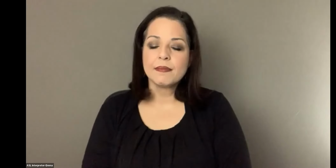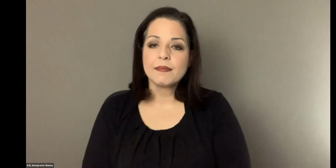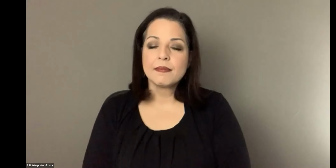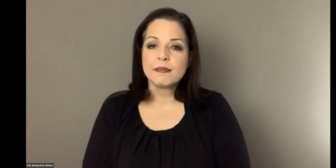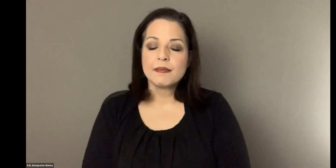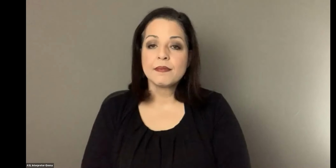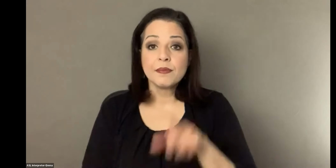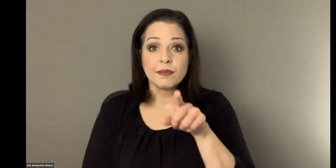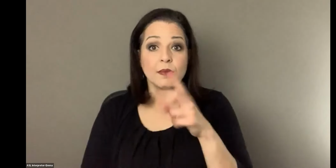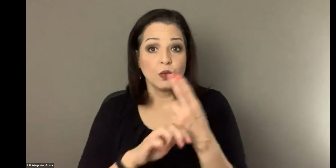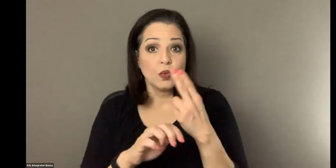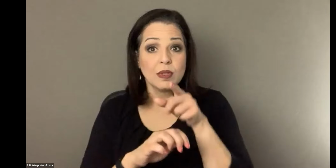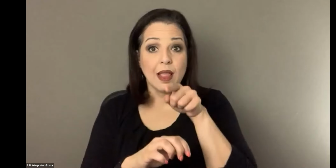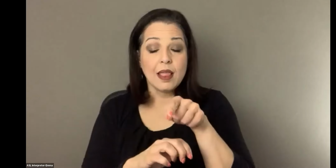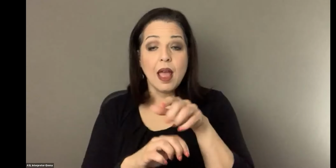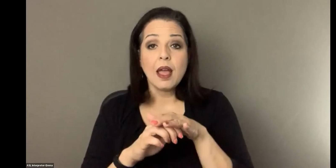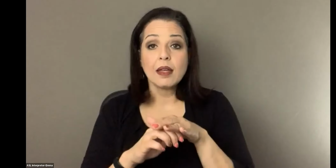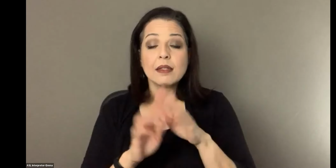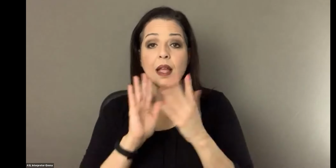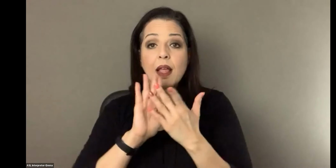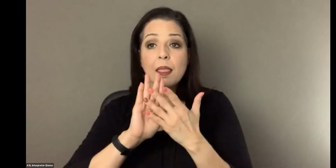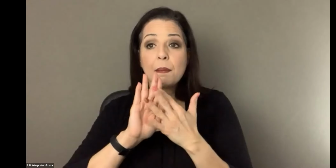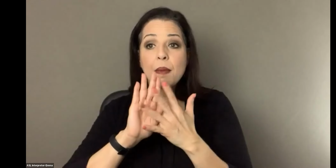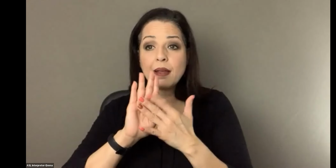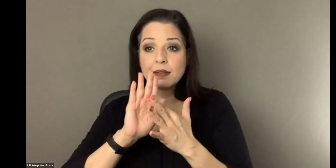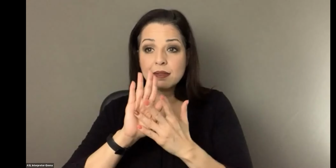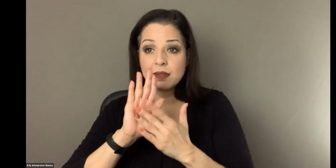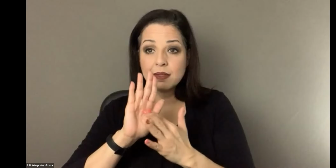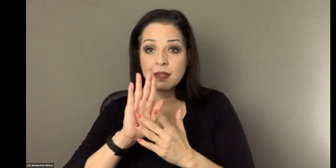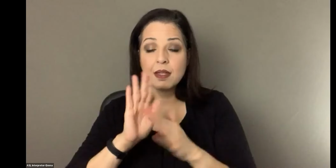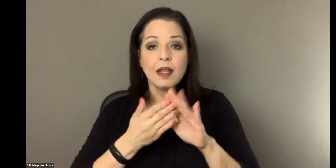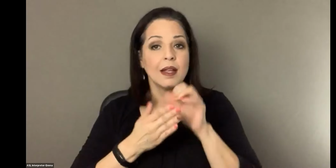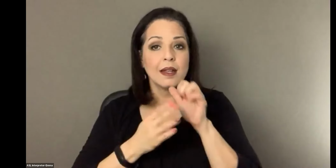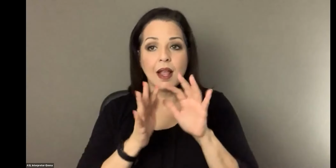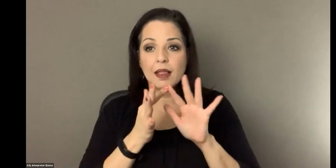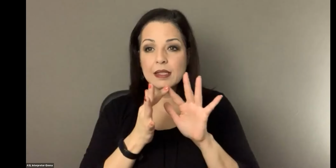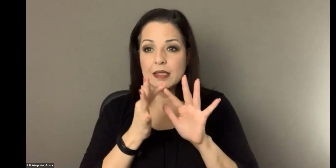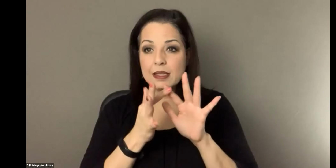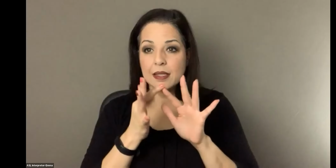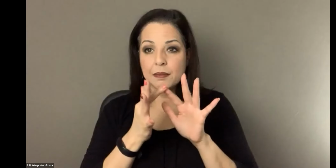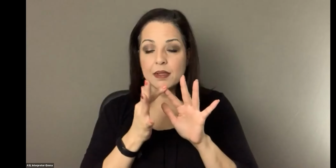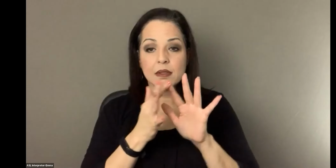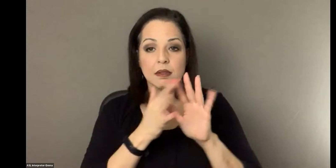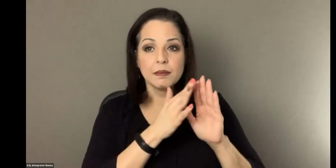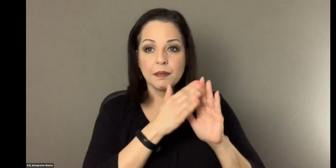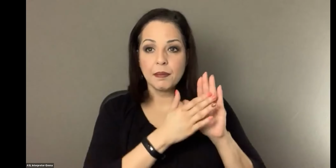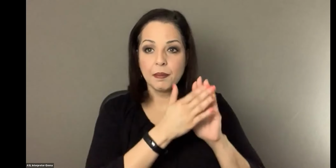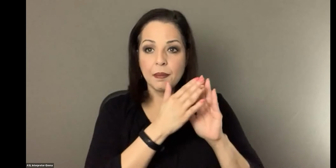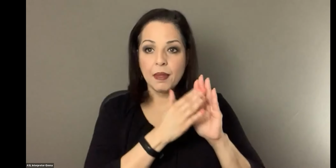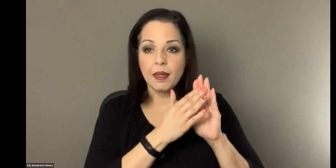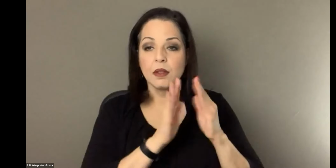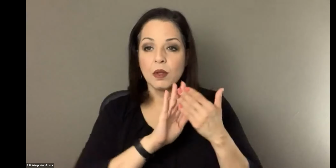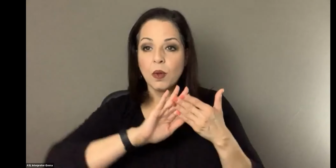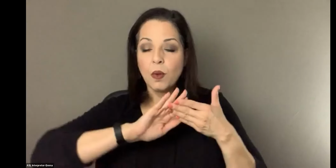Use the pads of your fingers, not the tips. Go back and forth